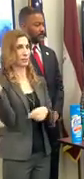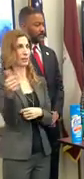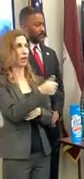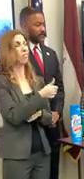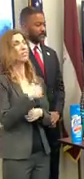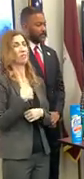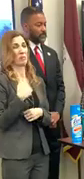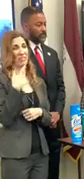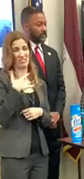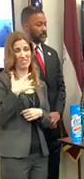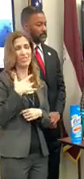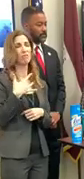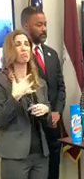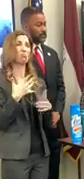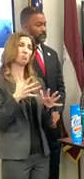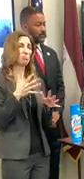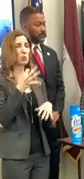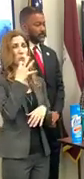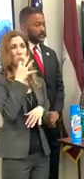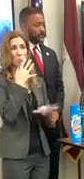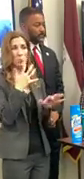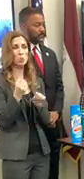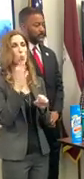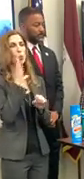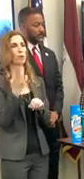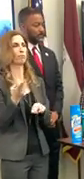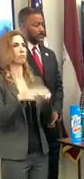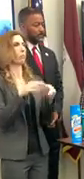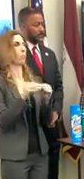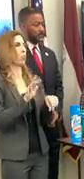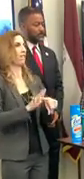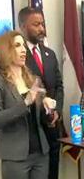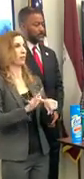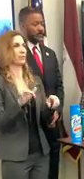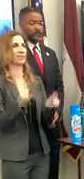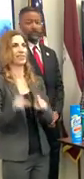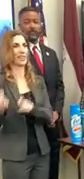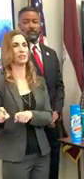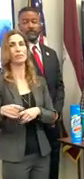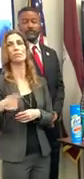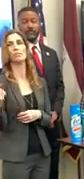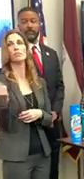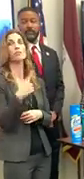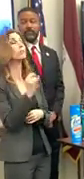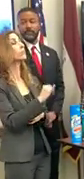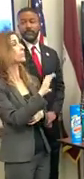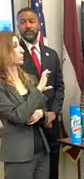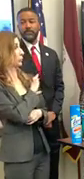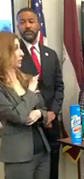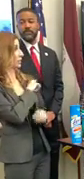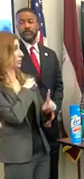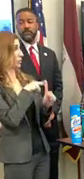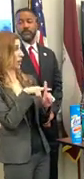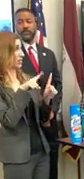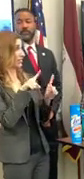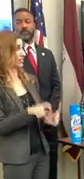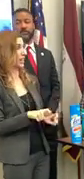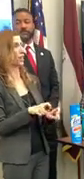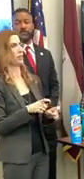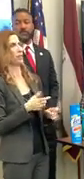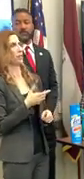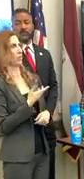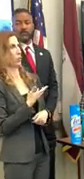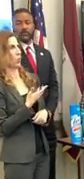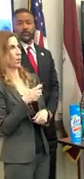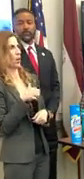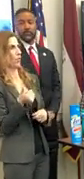that relatively quickly there will be increased capacity for testing. With the police officer now testing positive, what